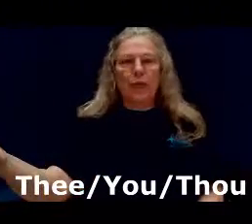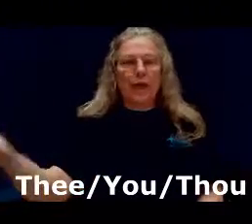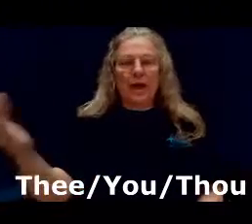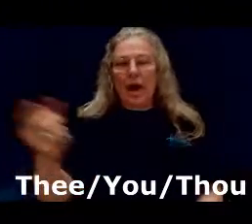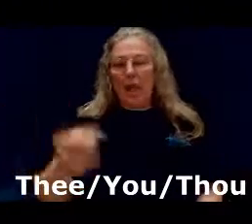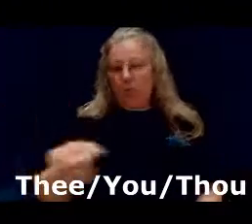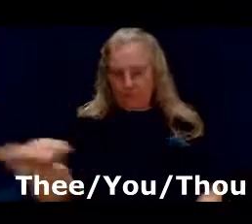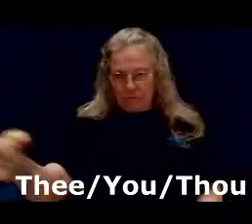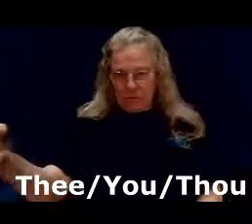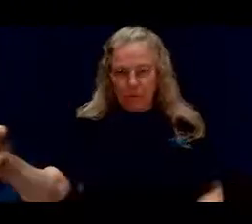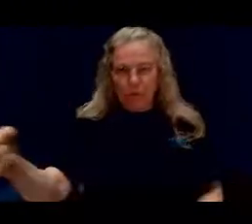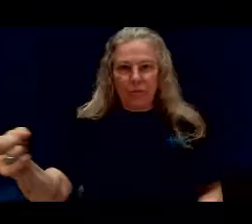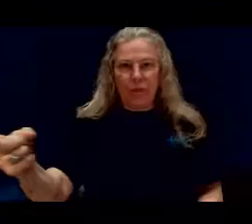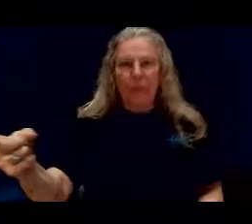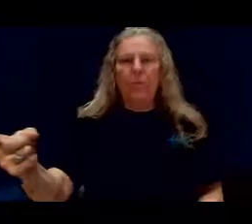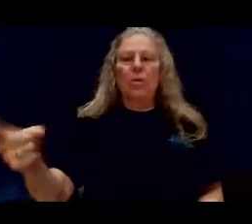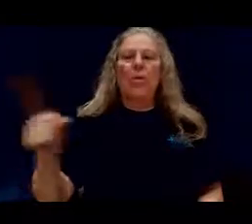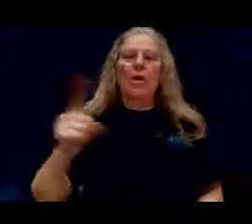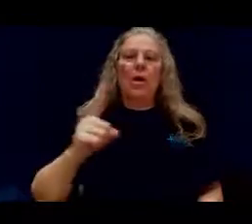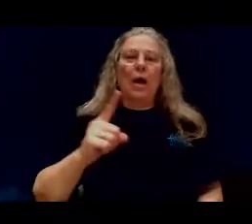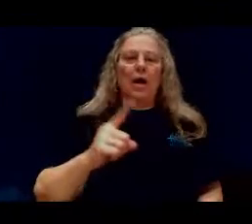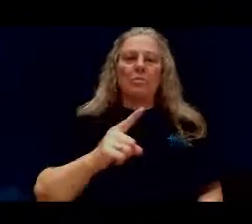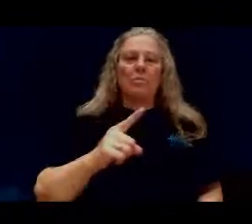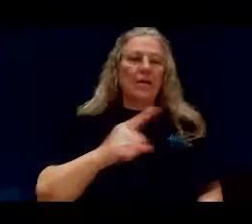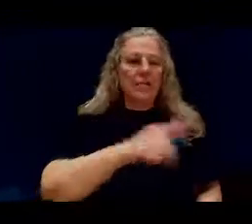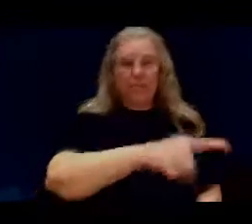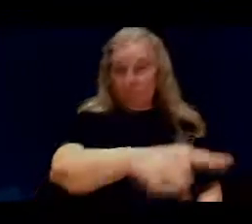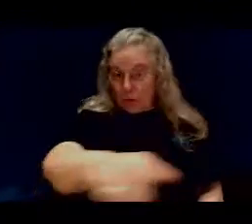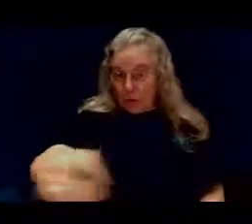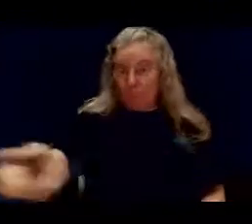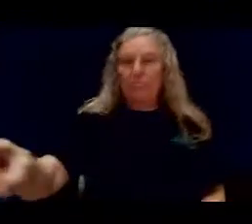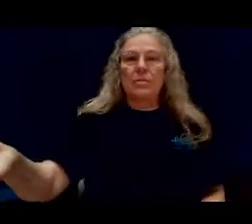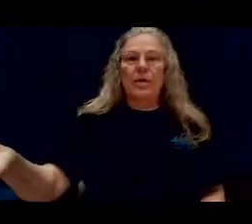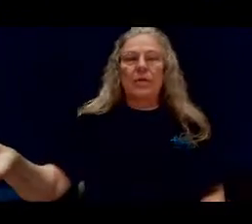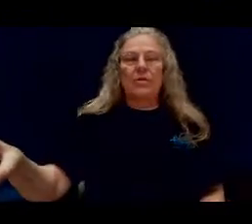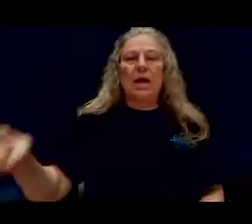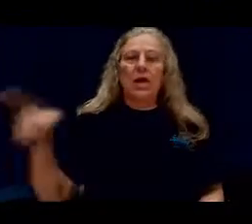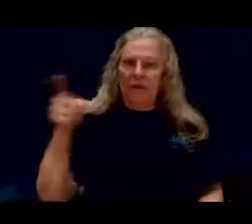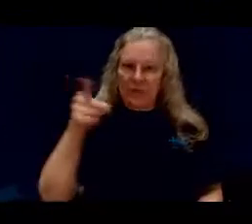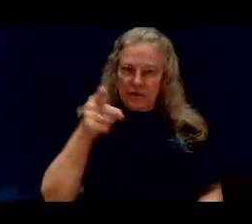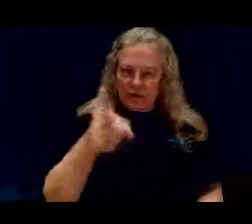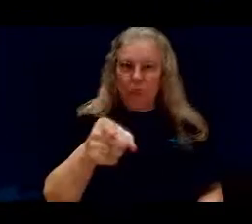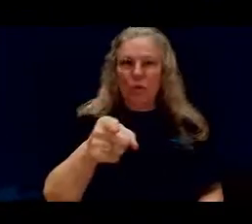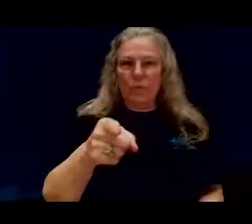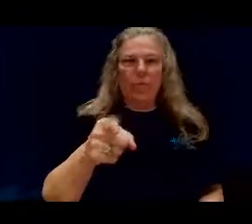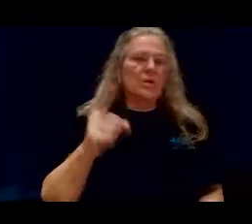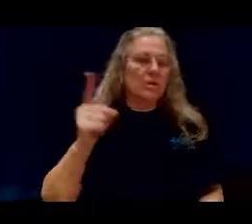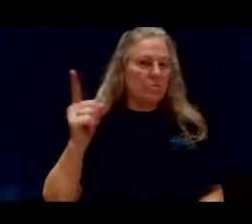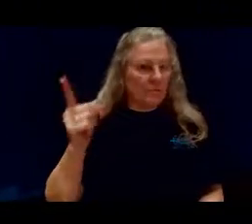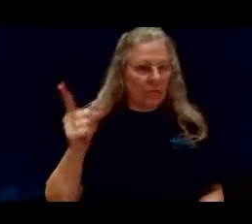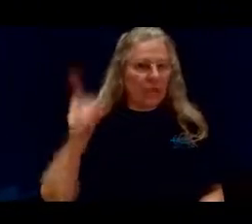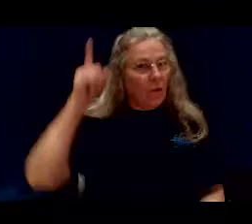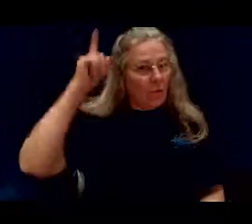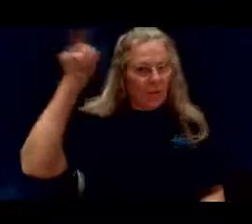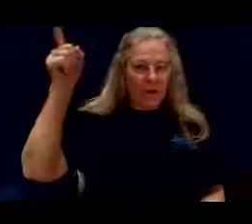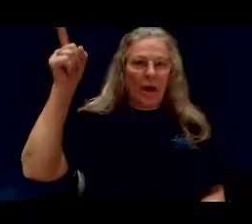pointing out toward the people. If it's plural, it goes out. If it's just one person,